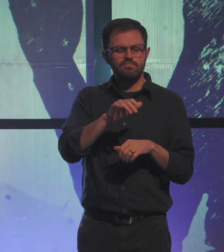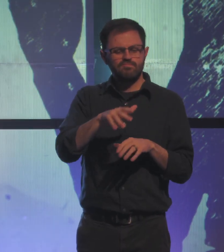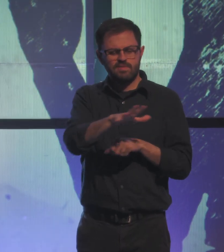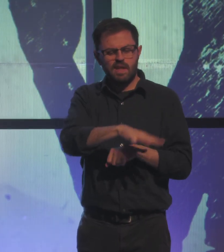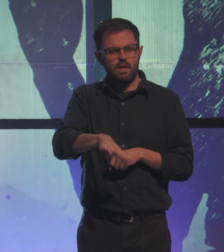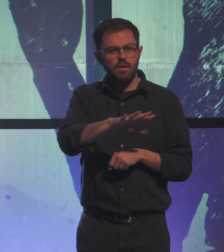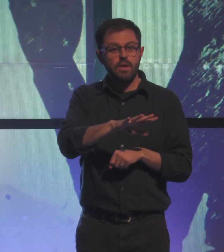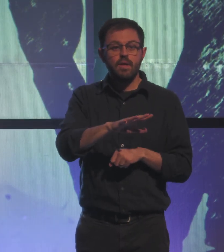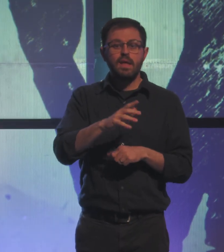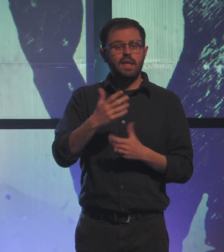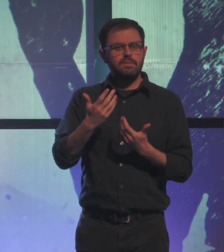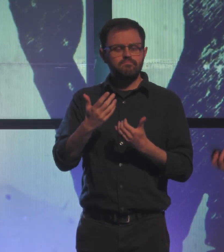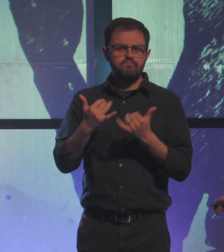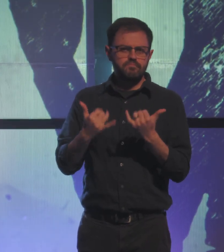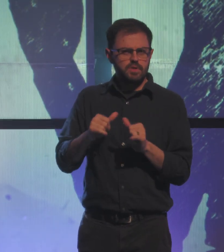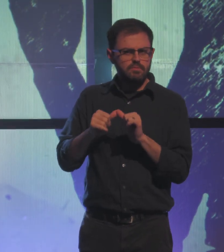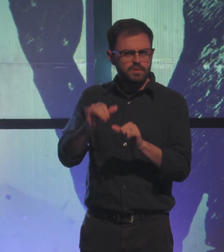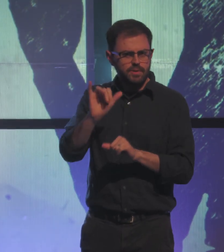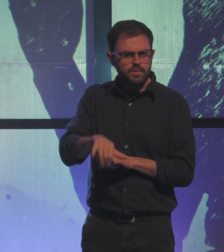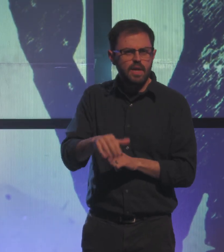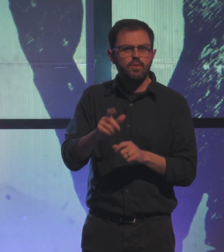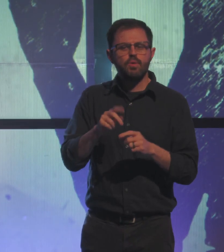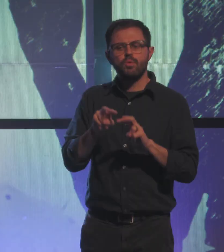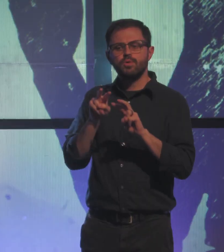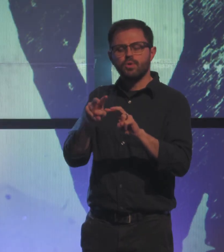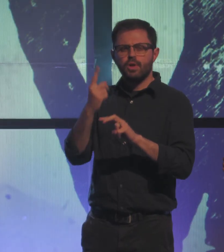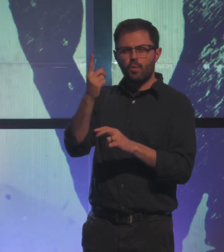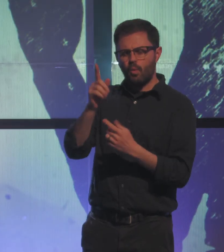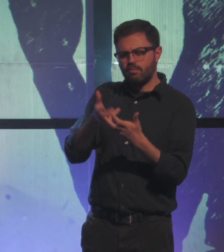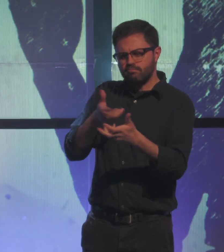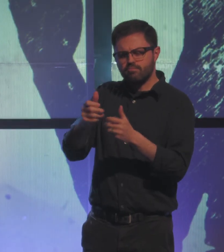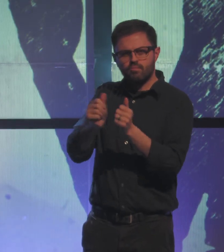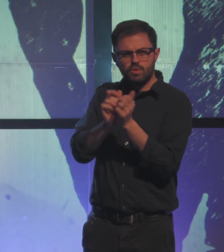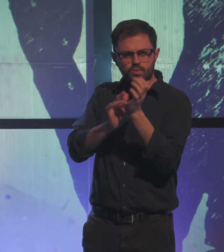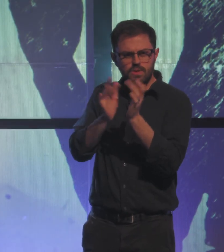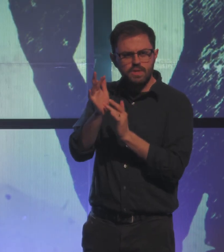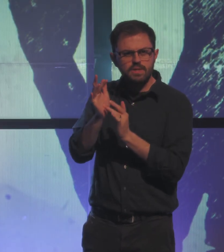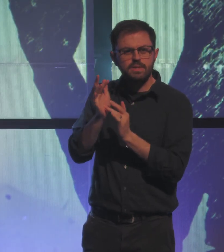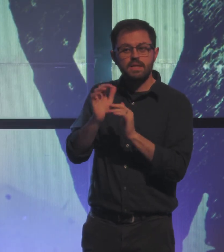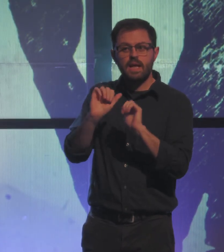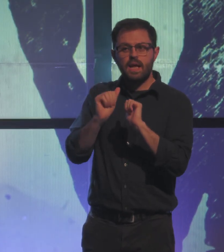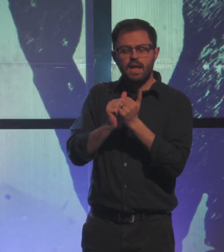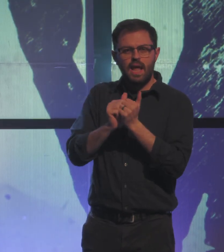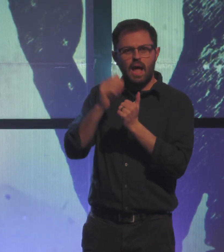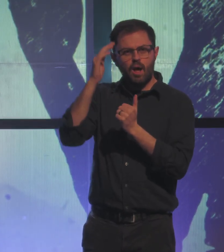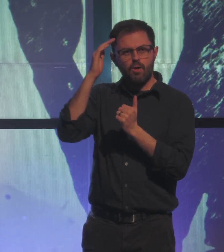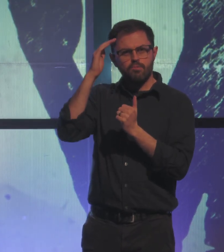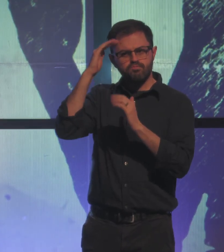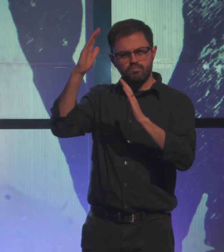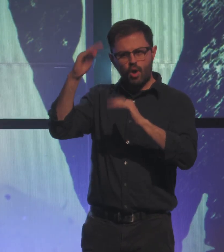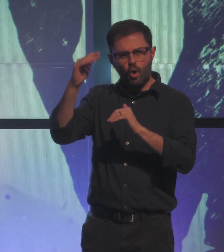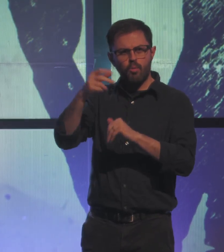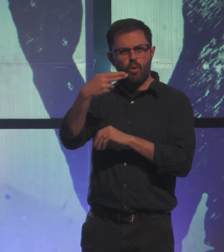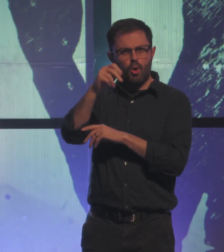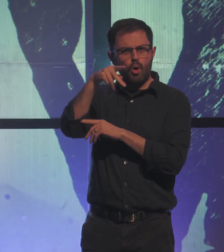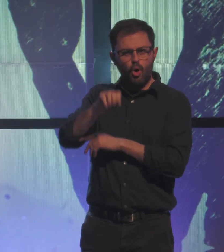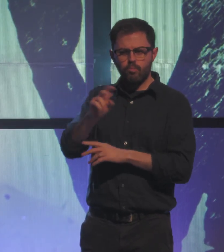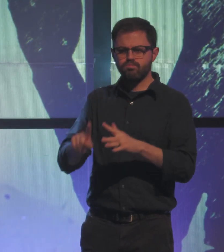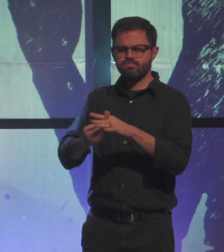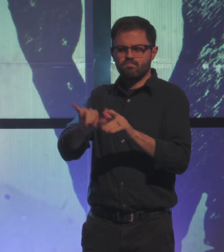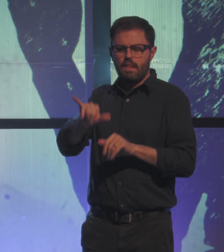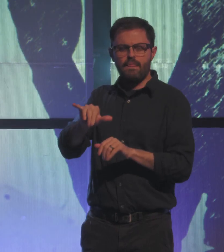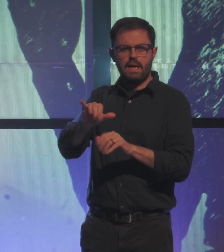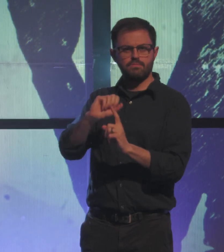today. We are going to look at an encounter with Jesus and how hope took shape in that experience. But first, I want to tell you